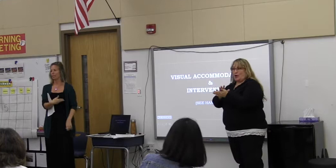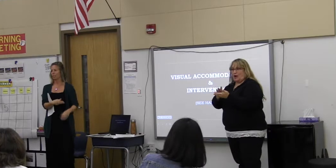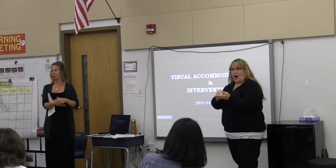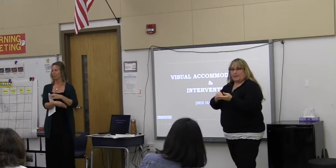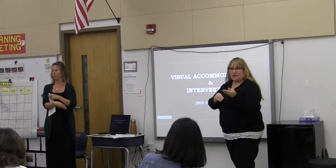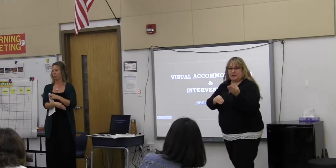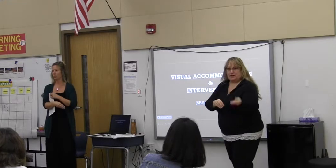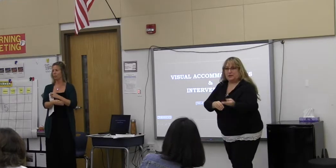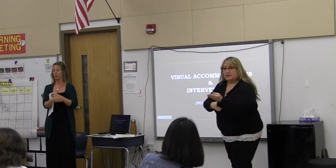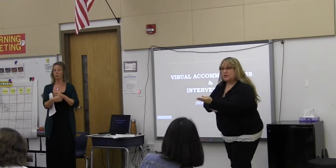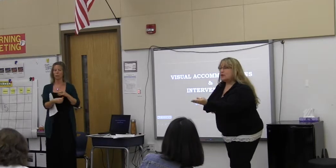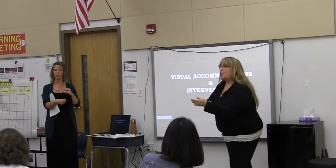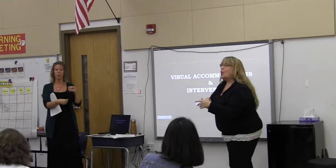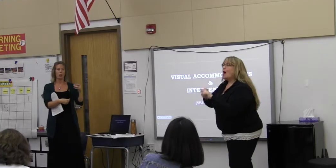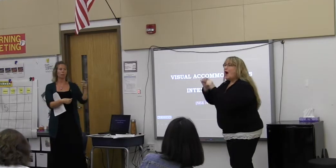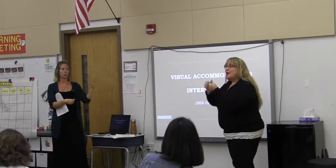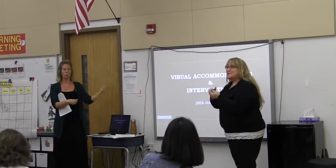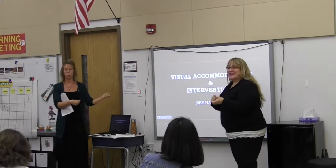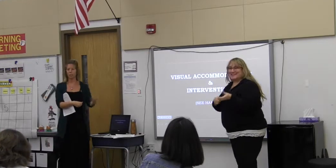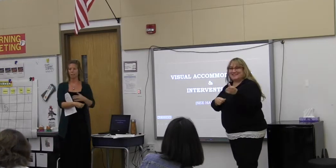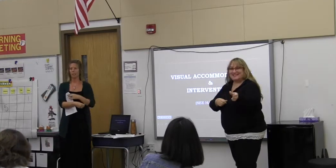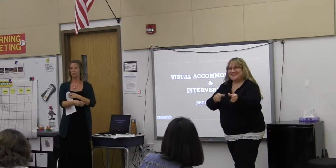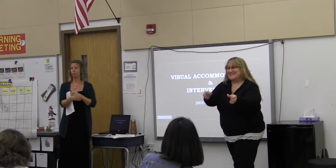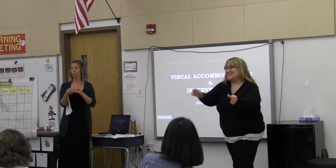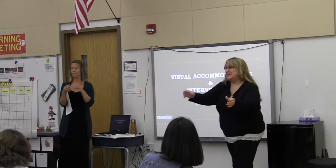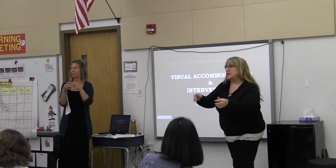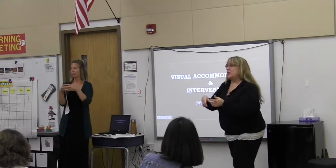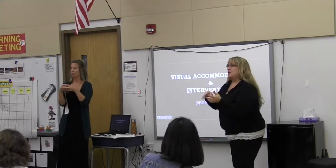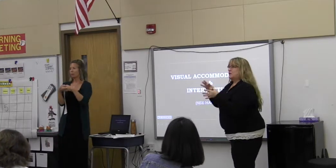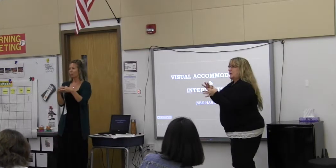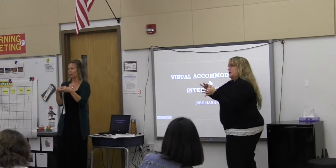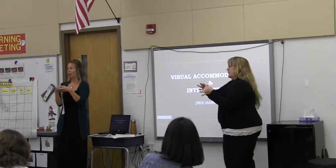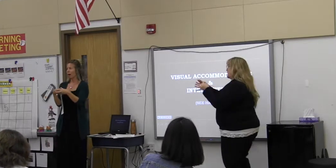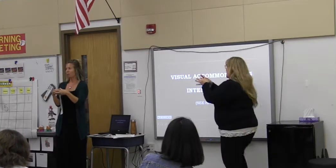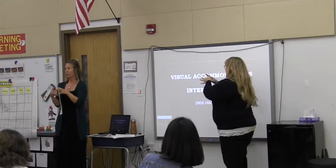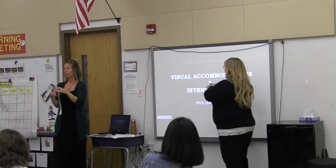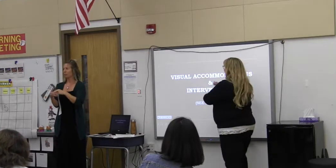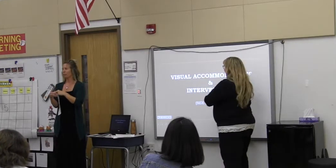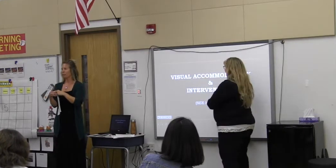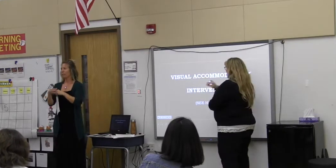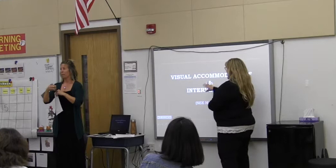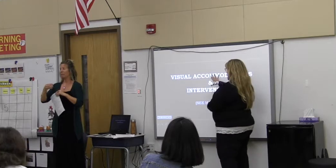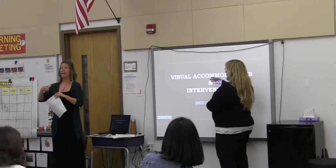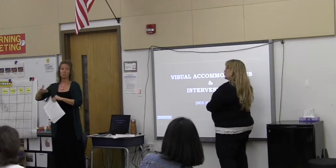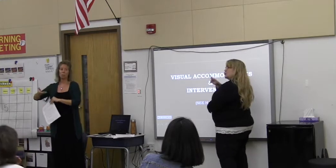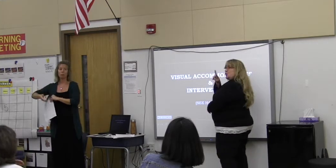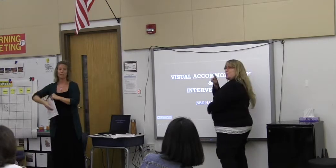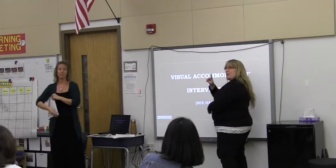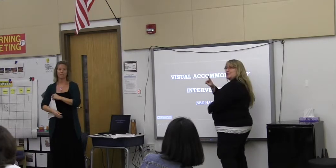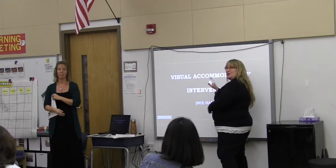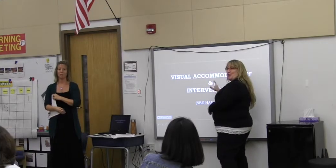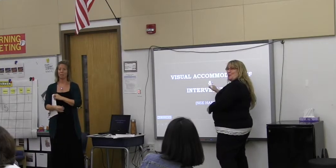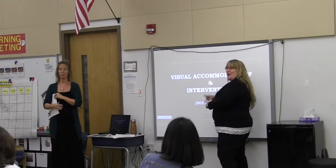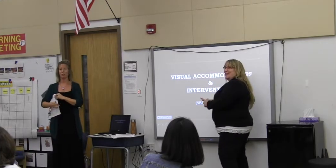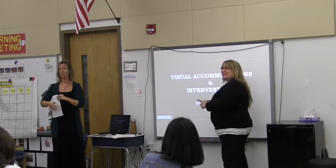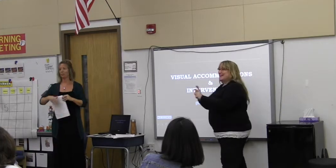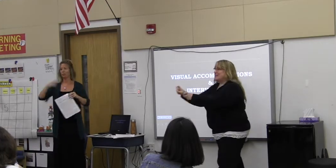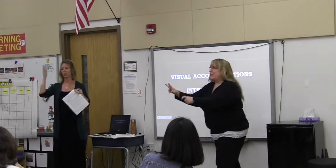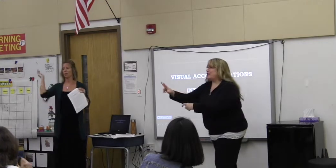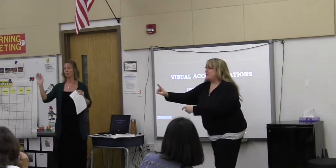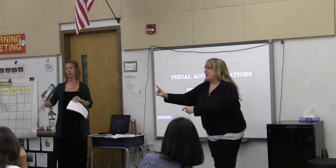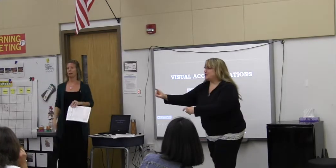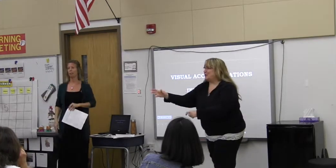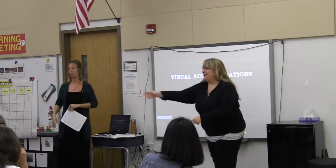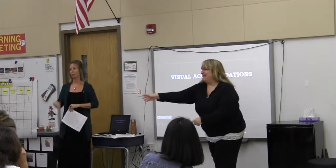objects related to what you're doing. So if you're doing a story, bringing that real life object, as real life as it should be. If you're doing